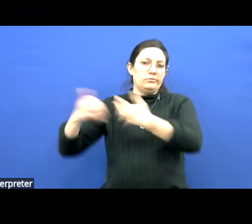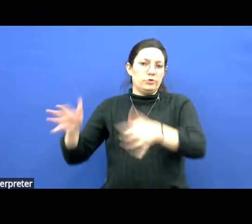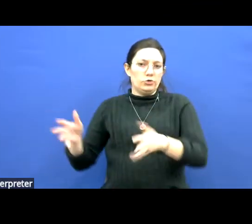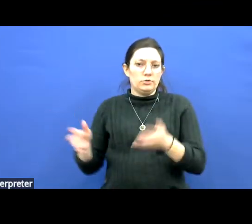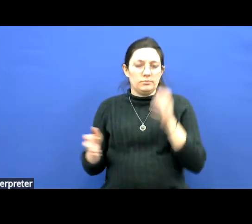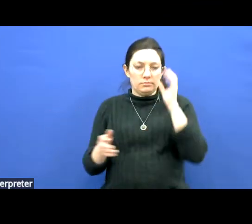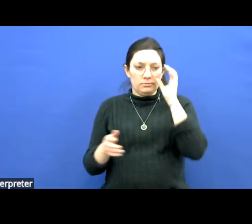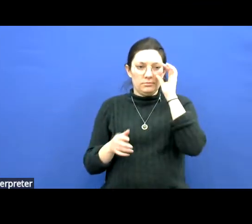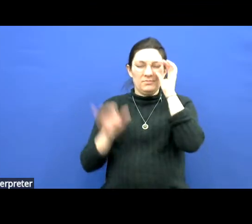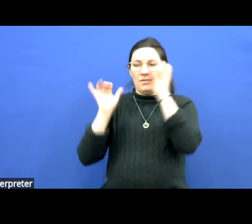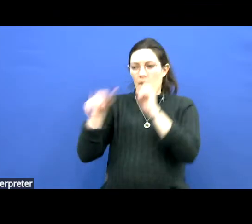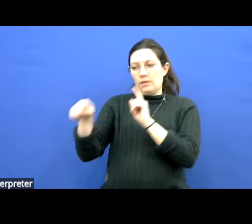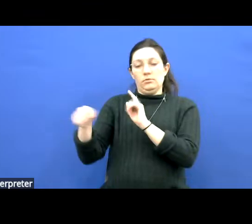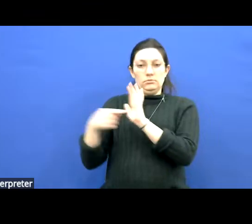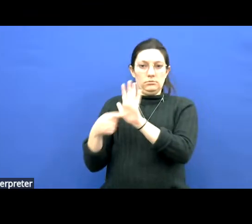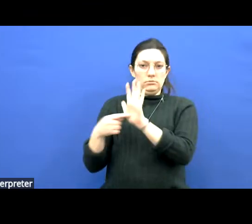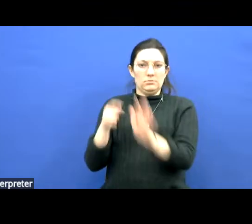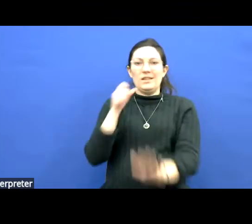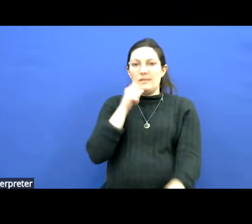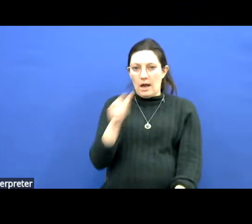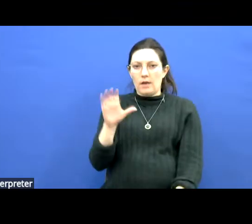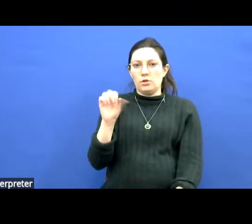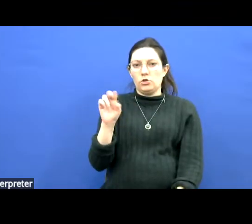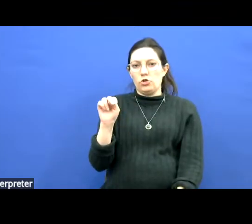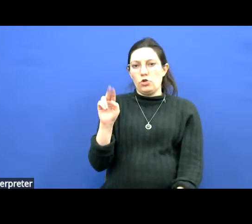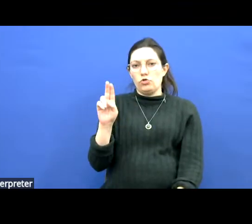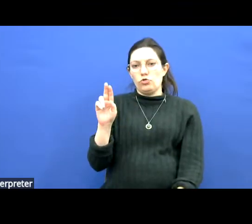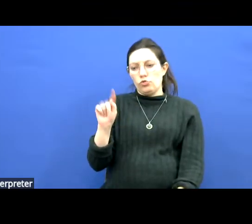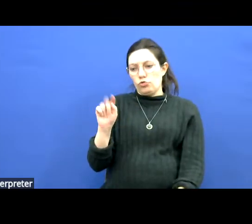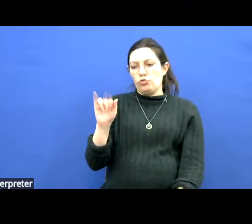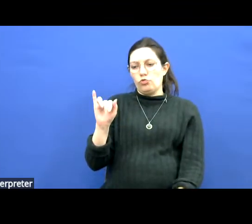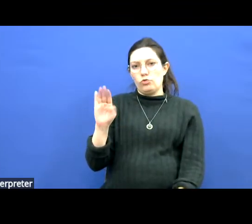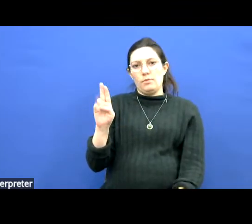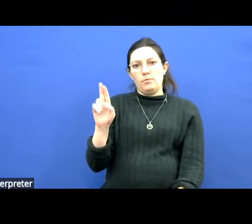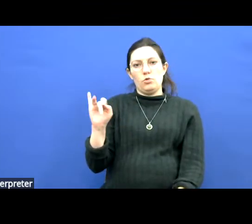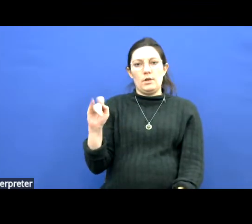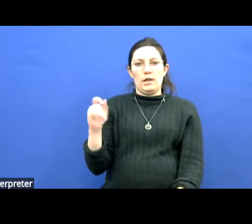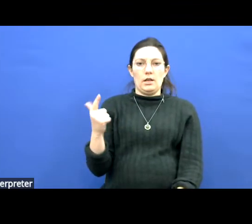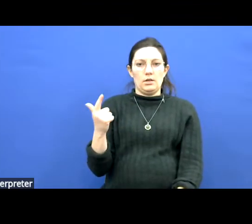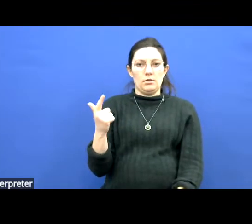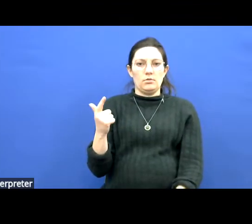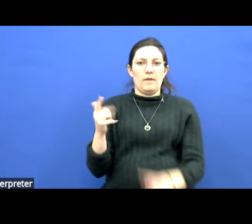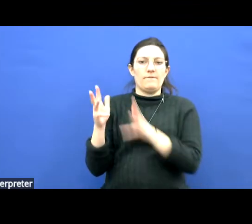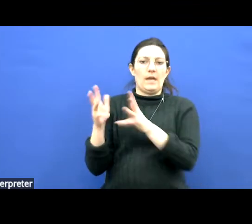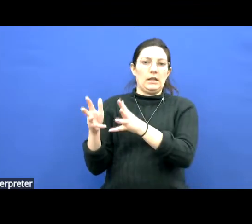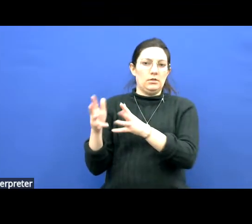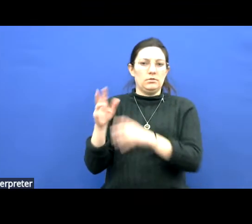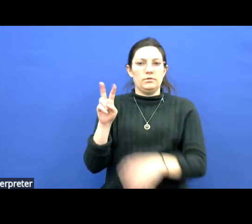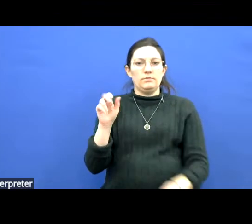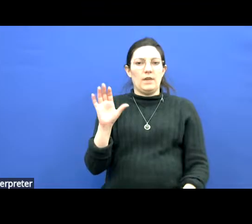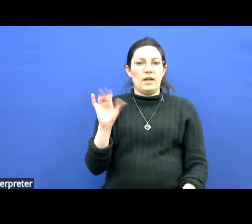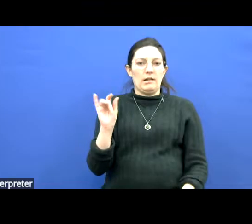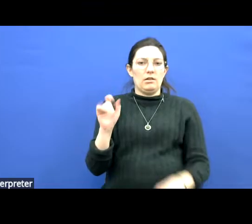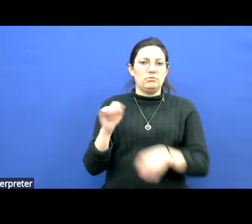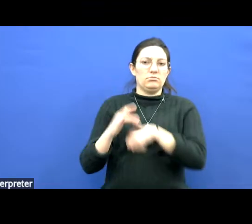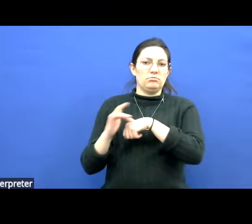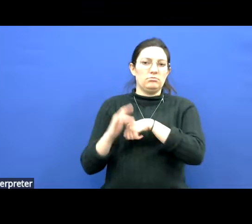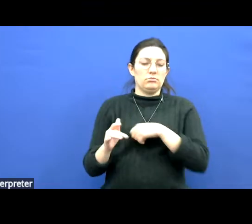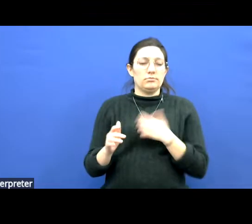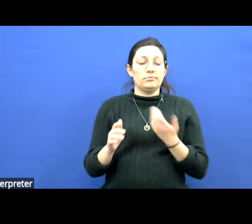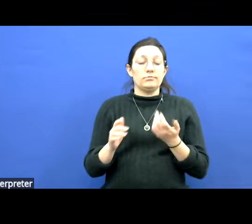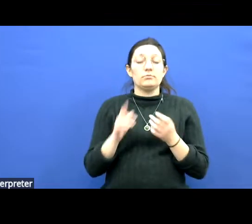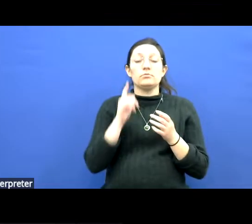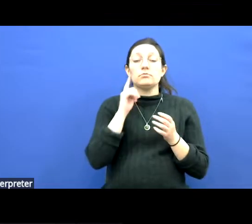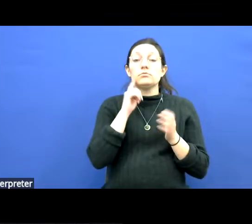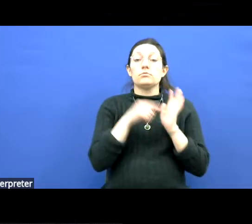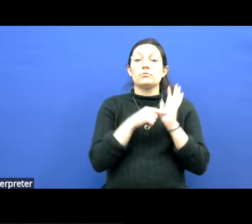non-contributing vacant, the portion of the RHA ball fields that are included